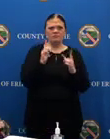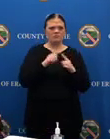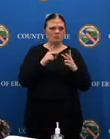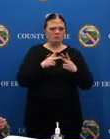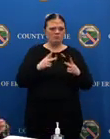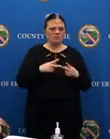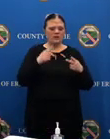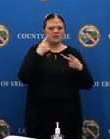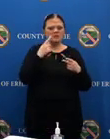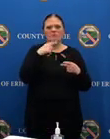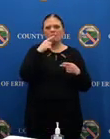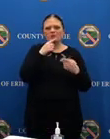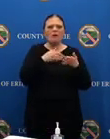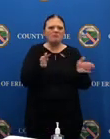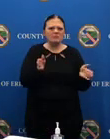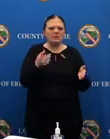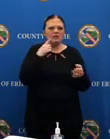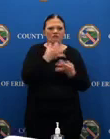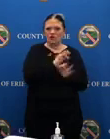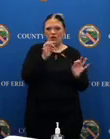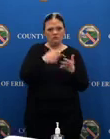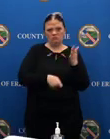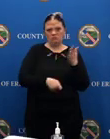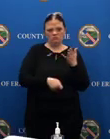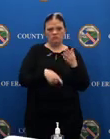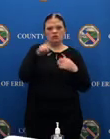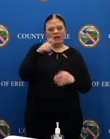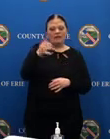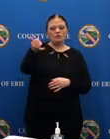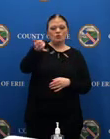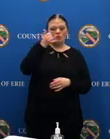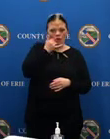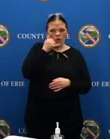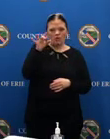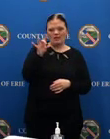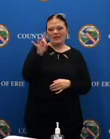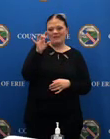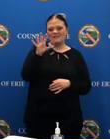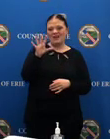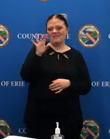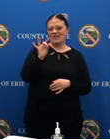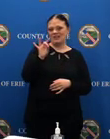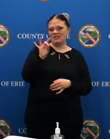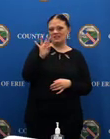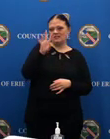are public for free of charge. You just have to call us at